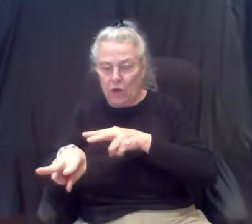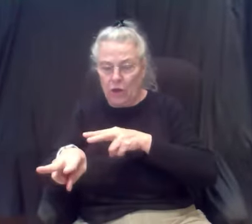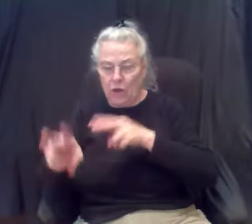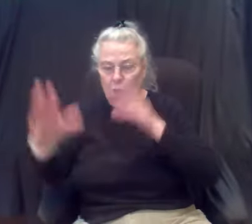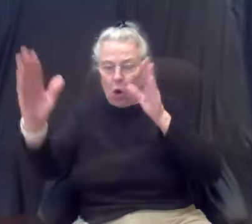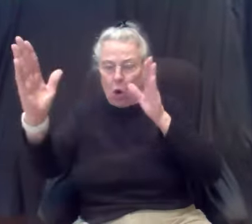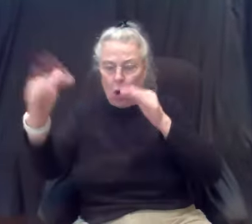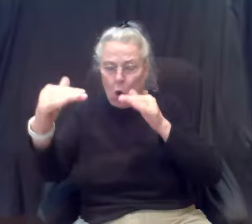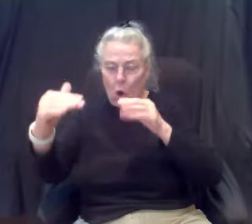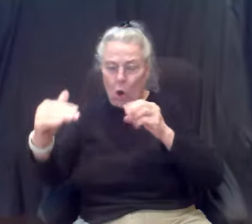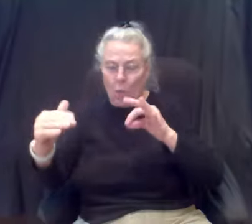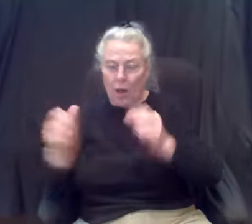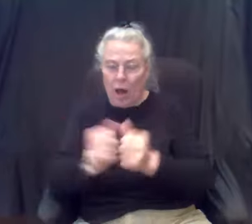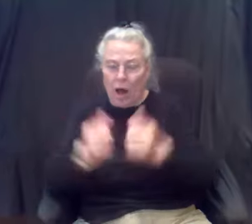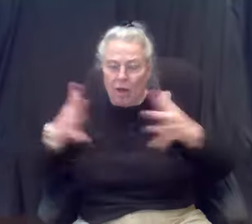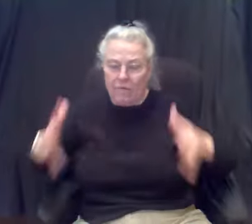vigil. Hope of the